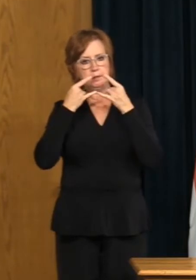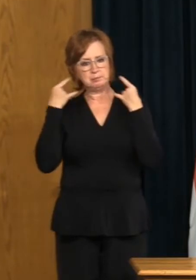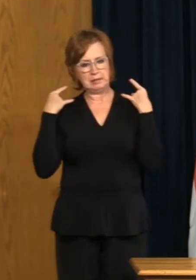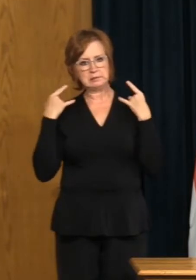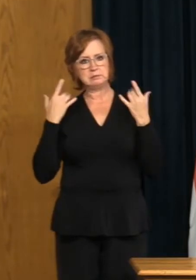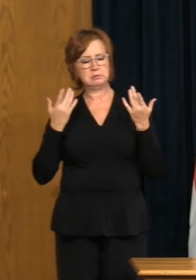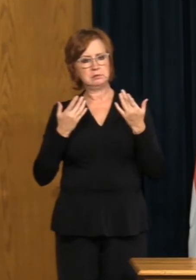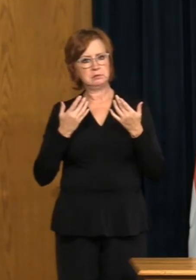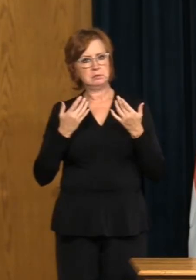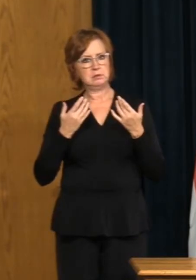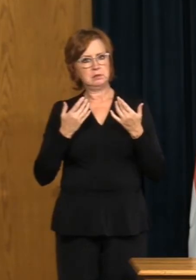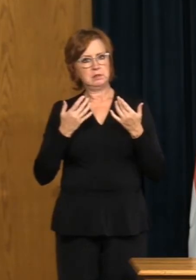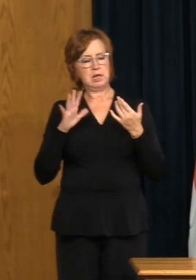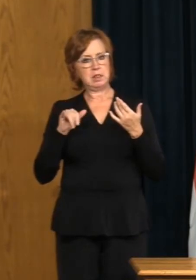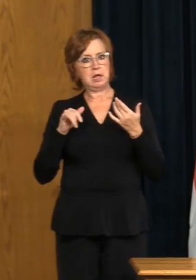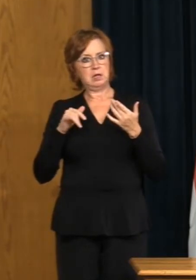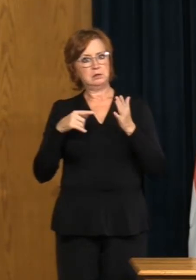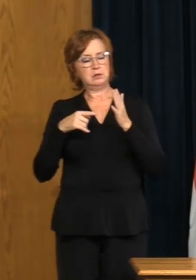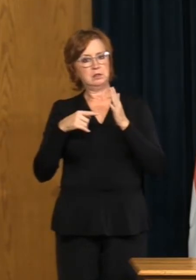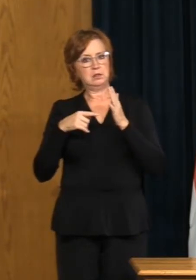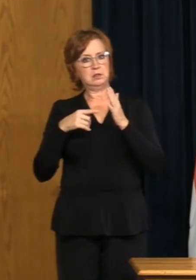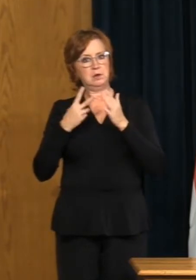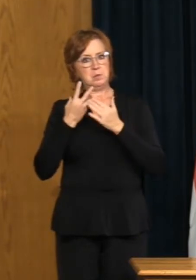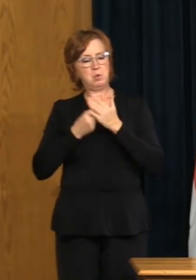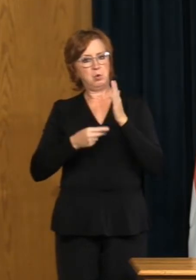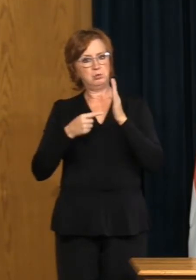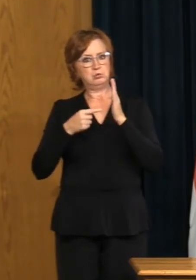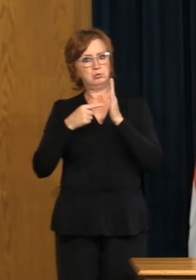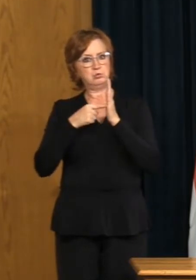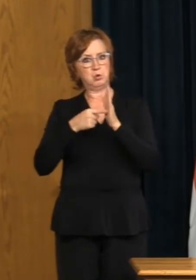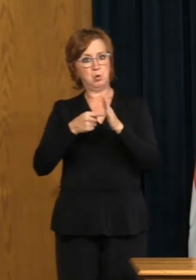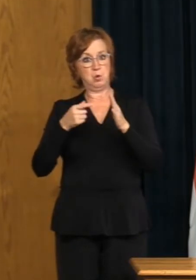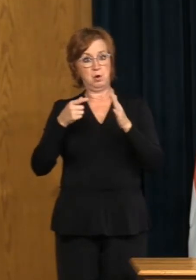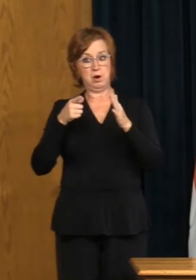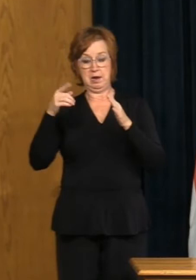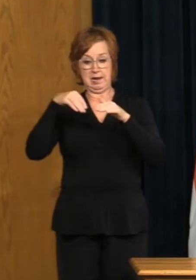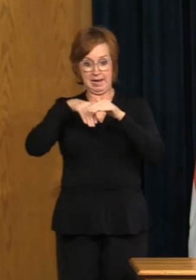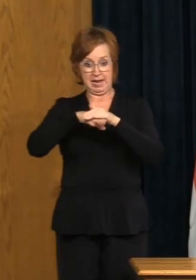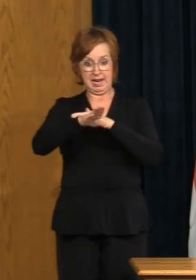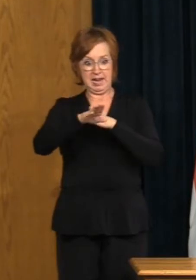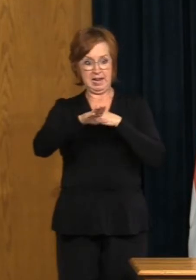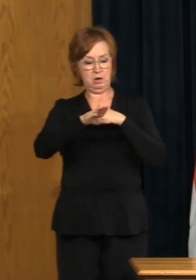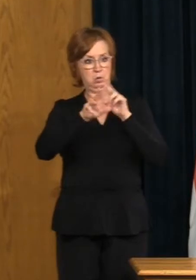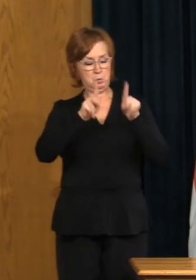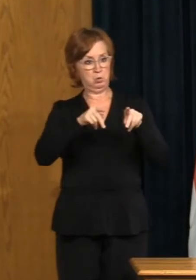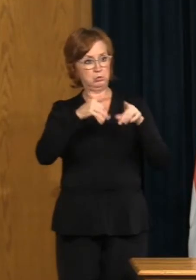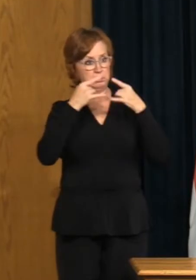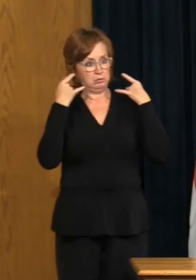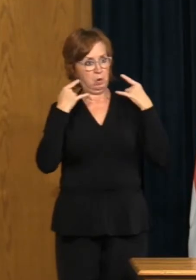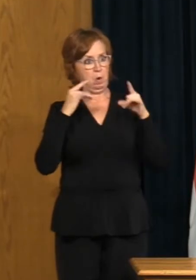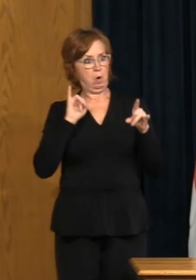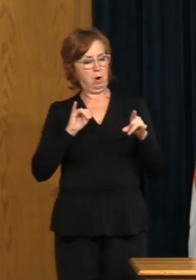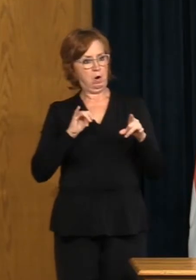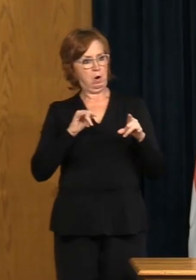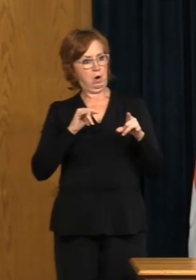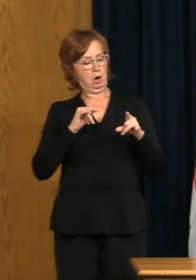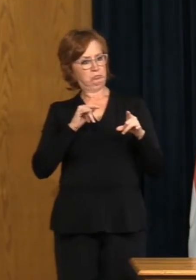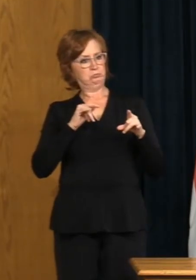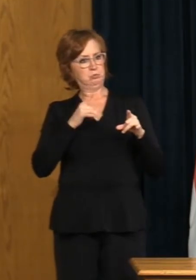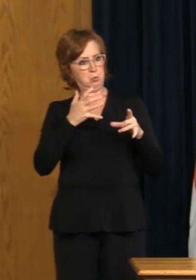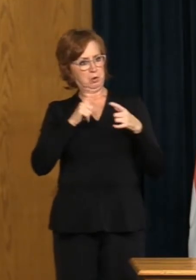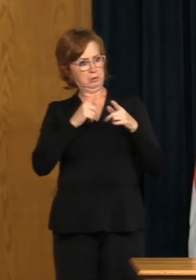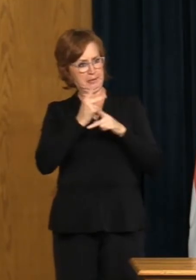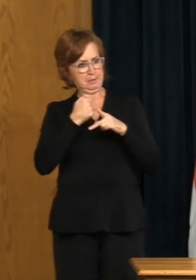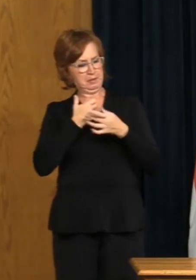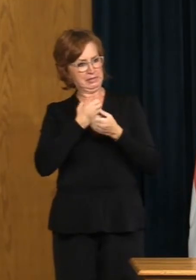show that they want to keep you safe. And it's been heartening to see as schools reopen, teachers and students were